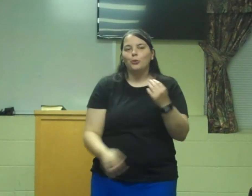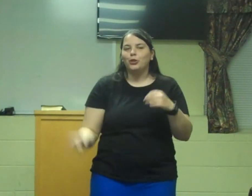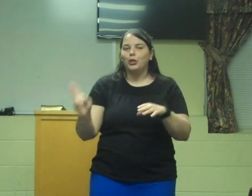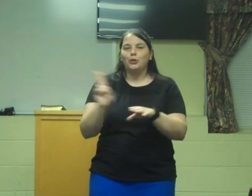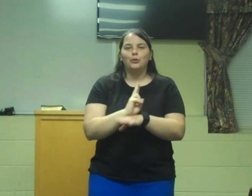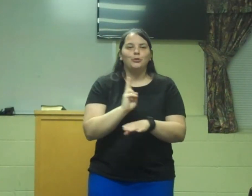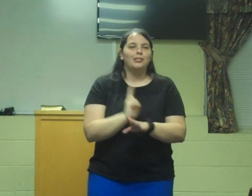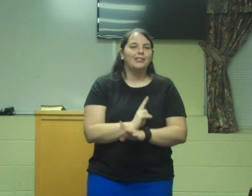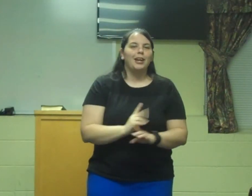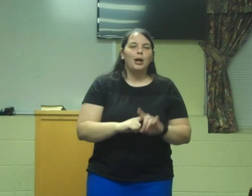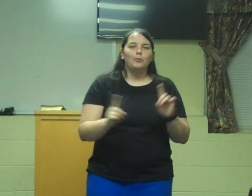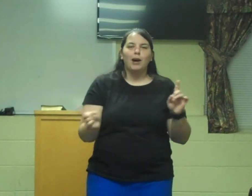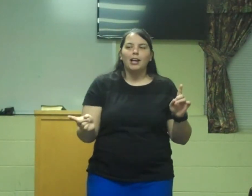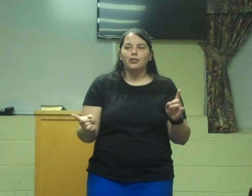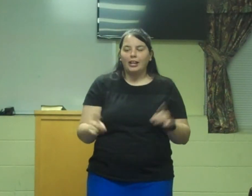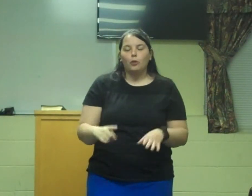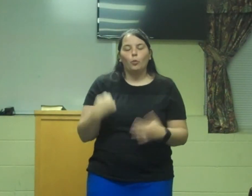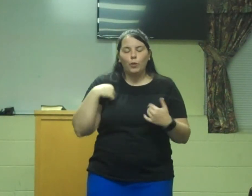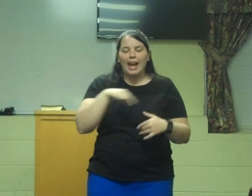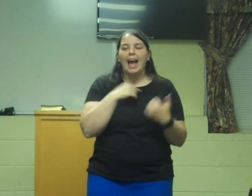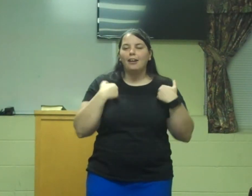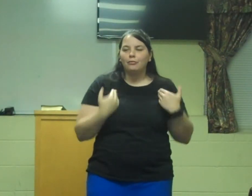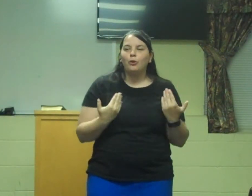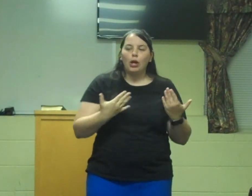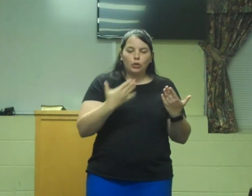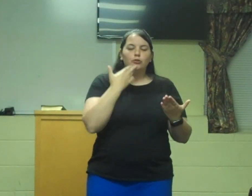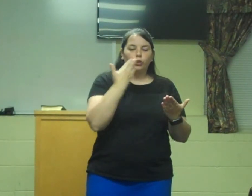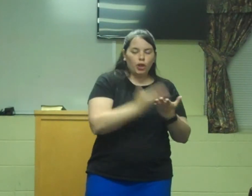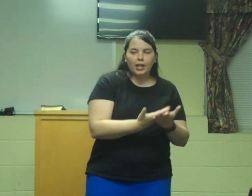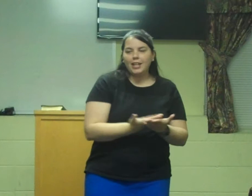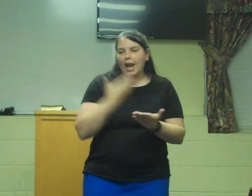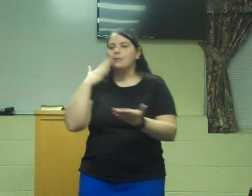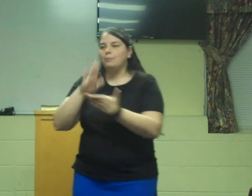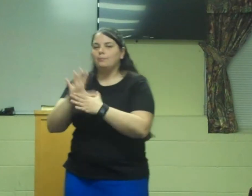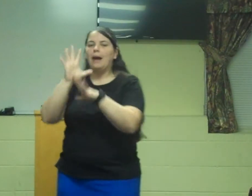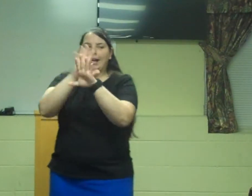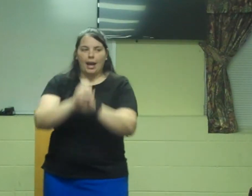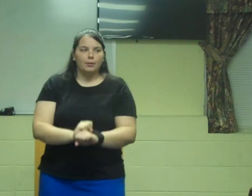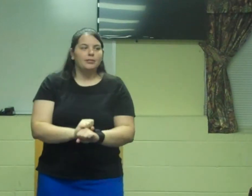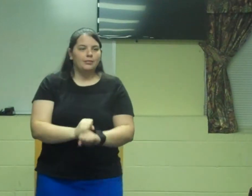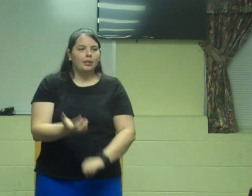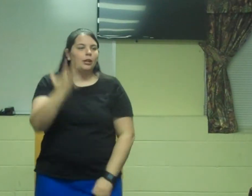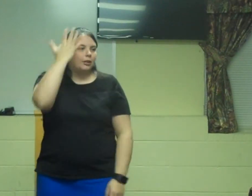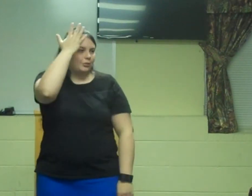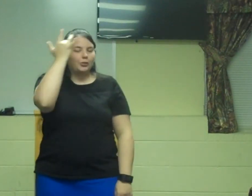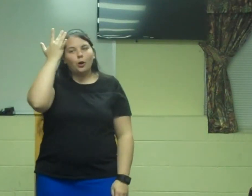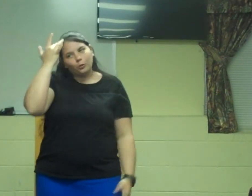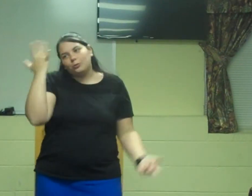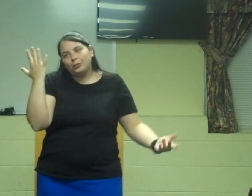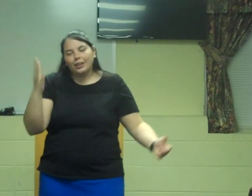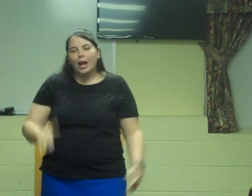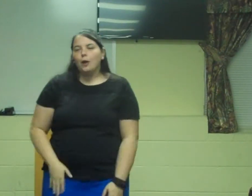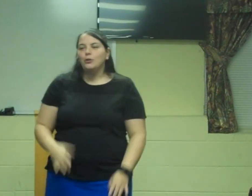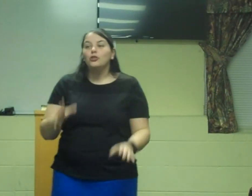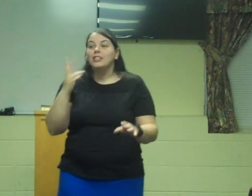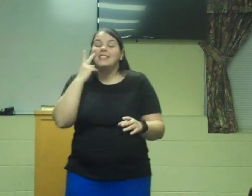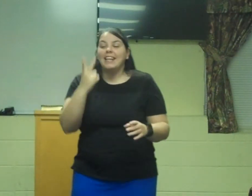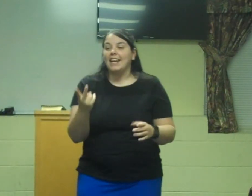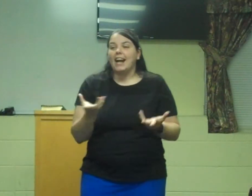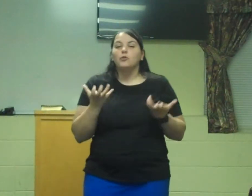both used, but like we have good and bad habits. So, but you'll just see it. I just